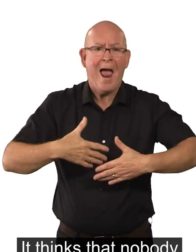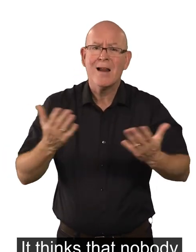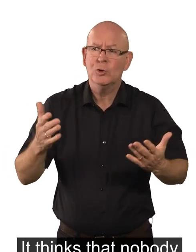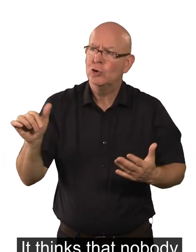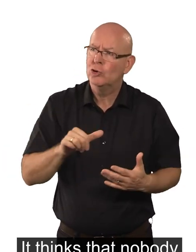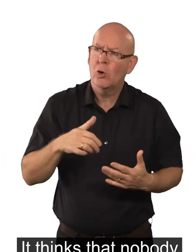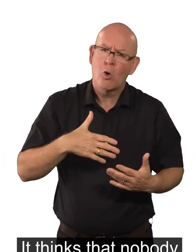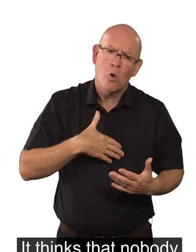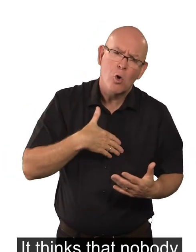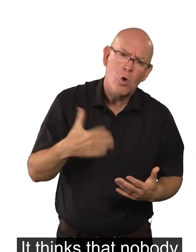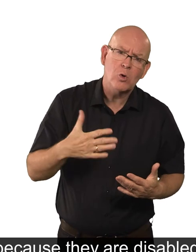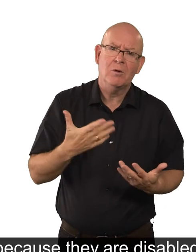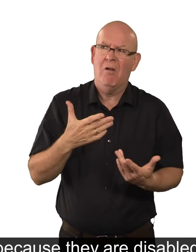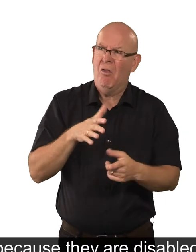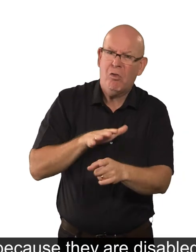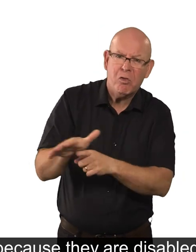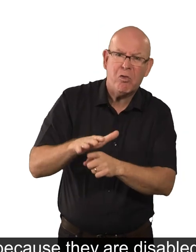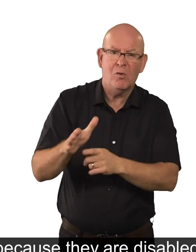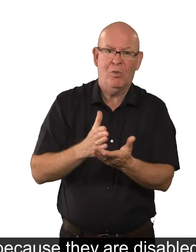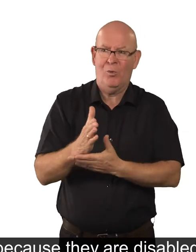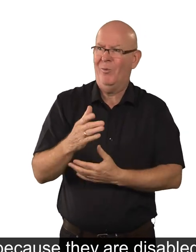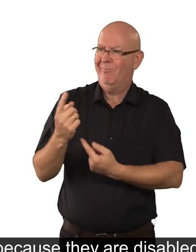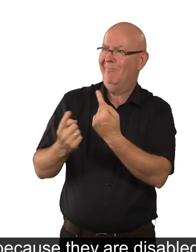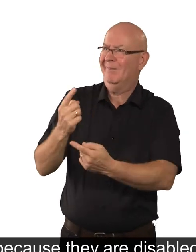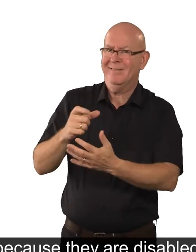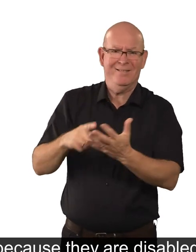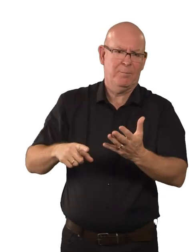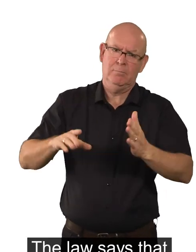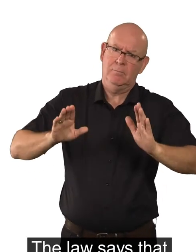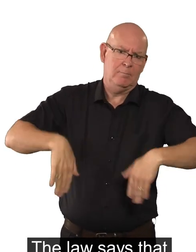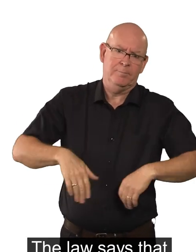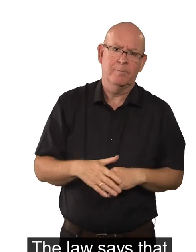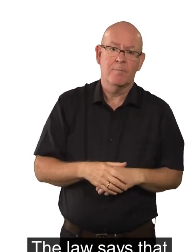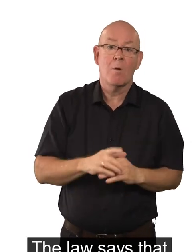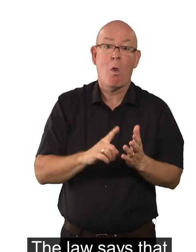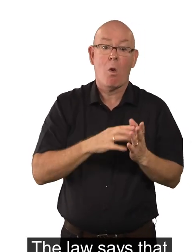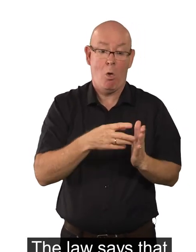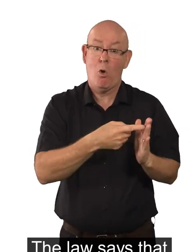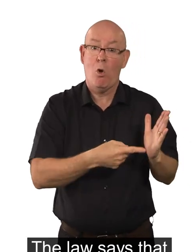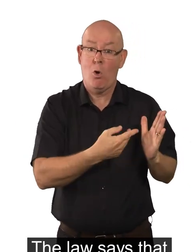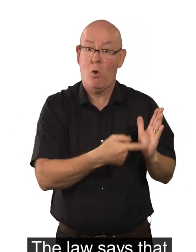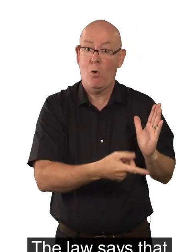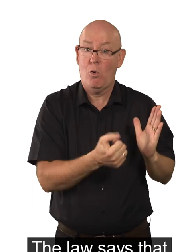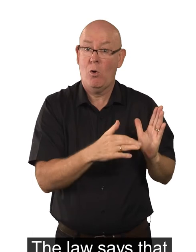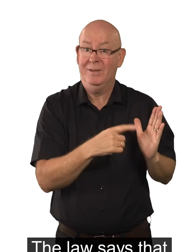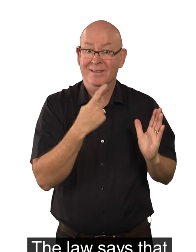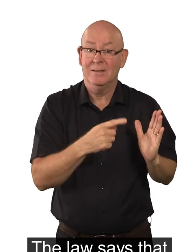be hurt or made fun of because they are disabled. The law says that this should not happen.